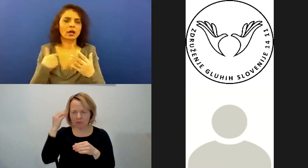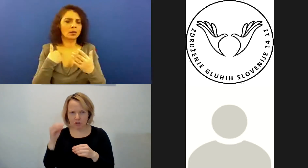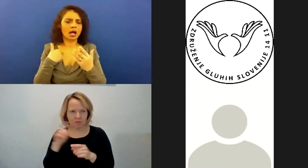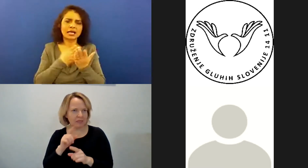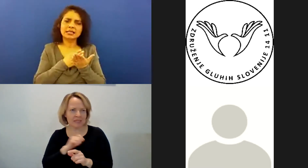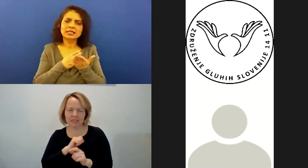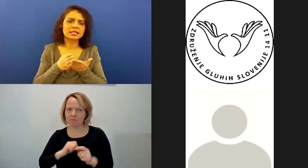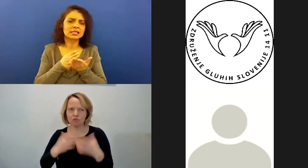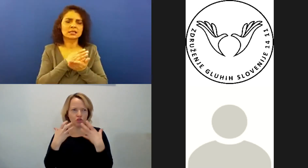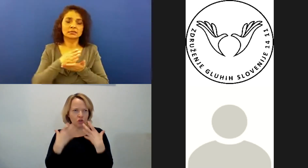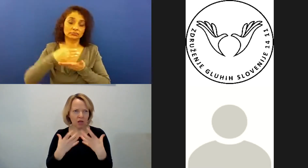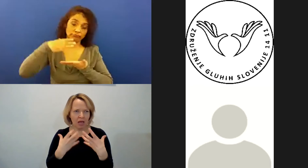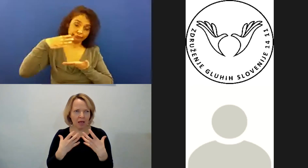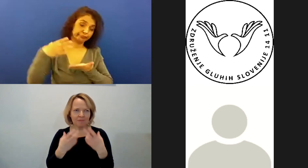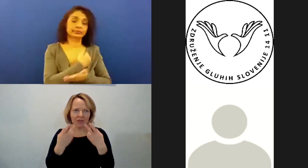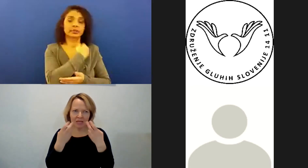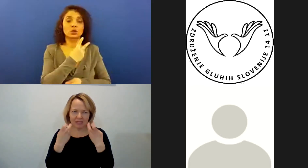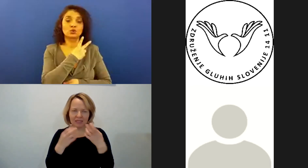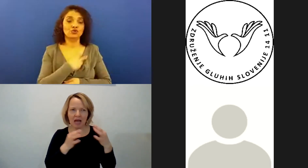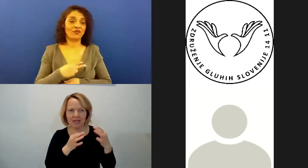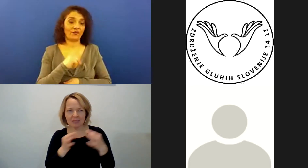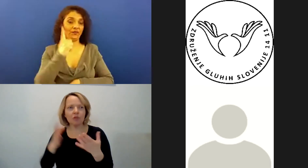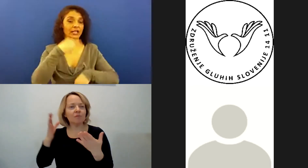There's a lot of pressure on me to respect the Roma culture.